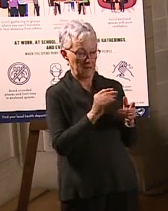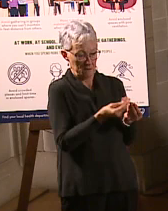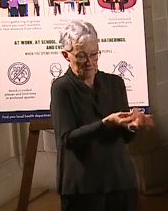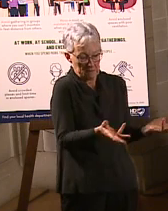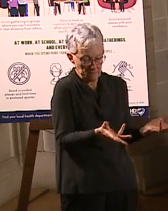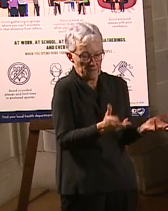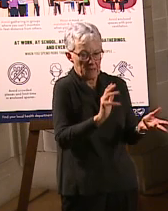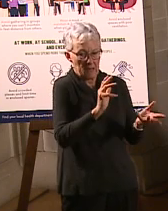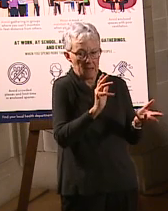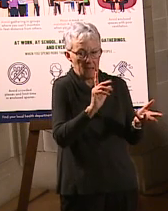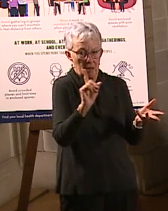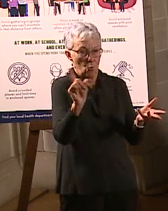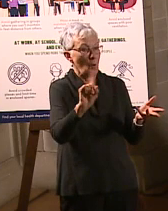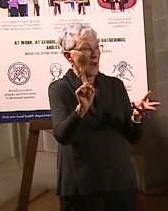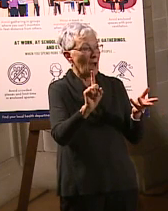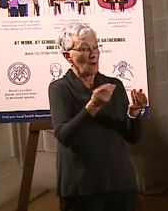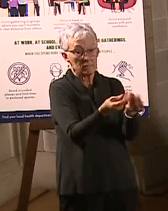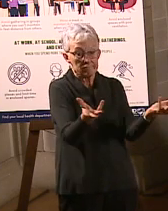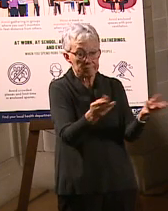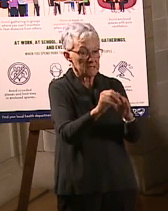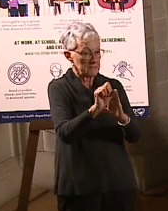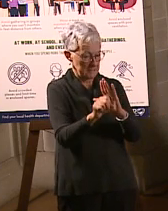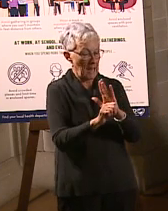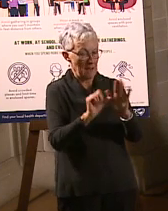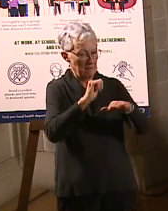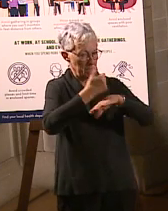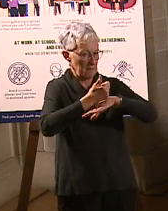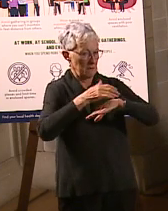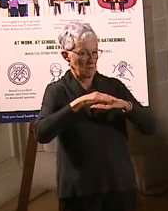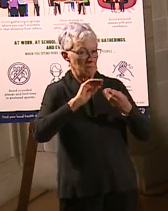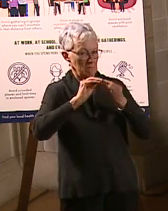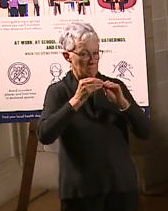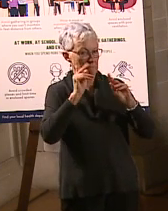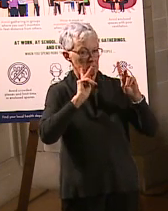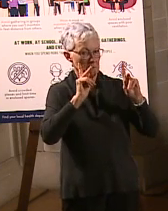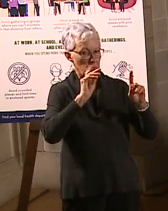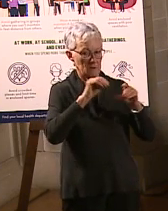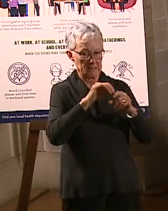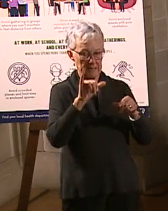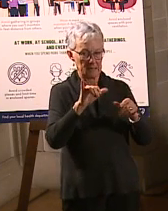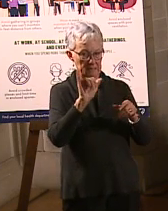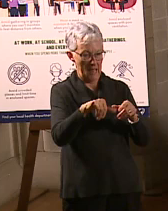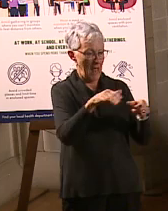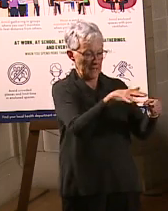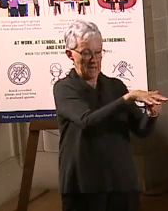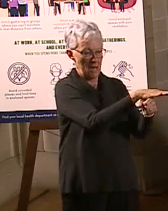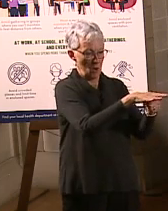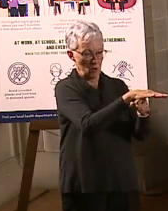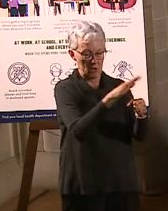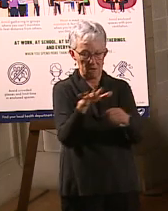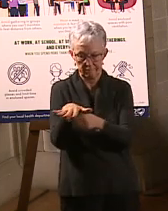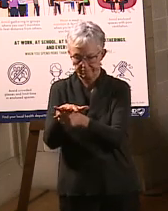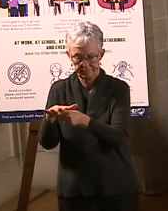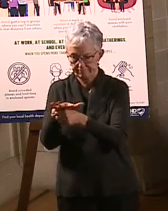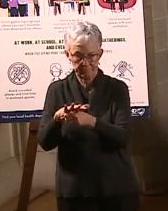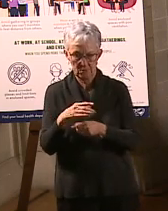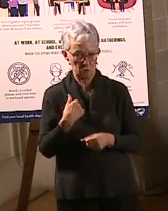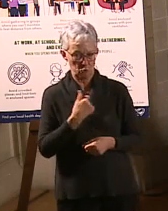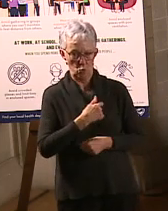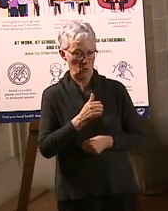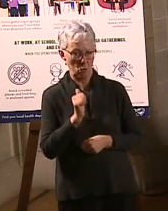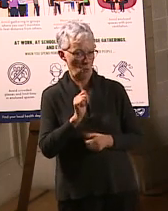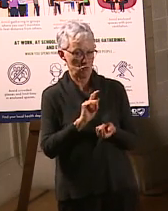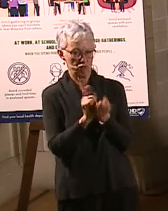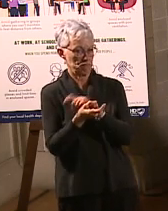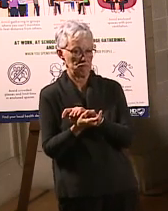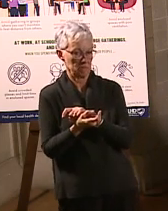of people that are impacted in those groups. And so we're not going to be changing that based upon if, we have, for example,